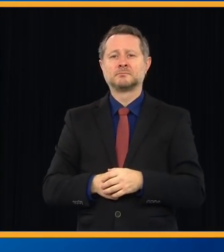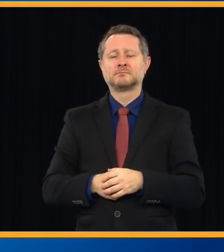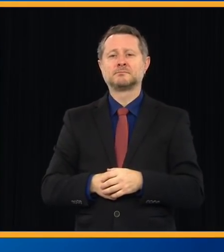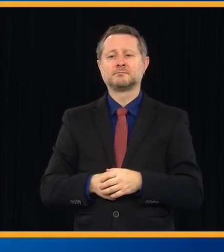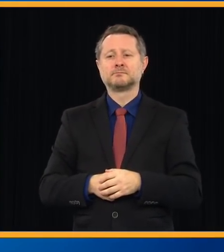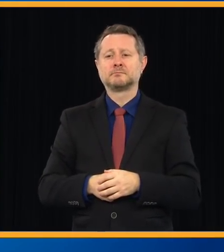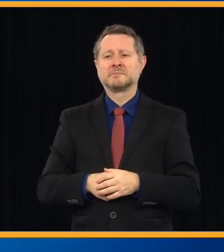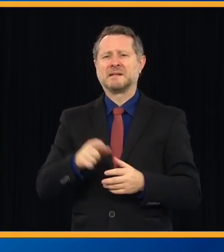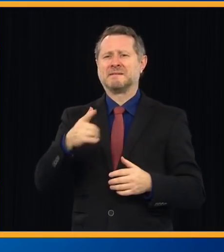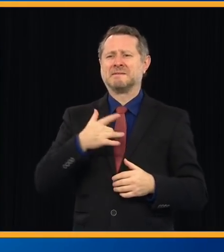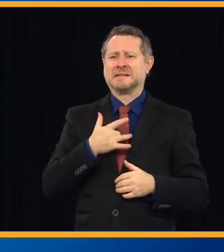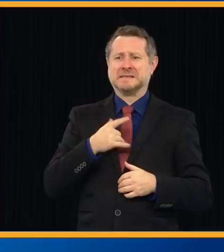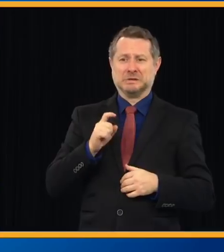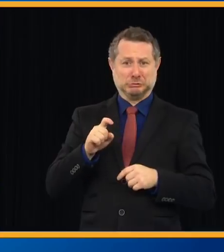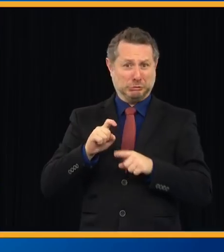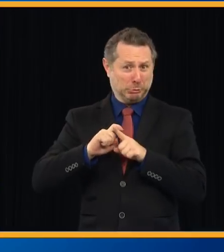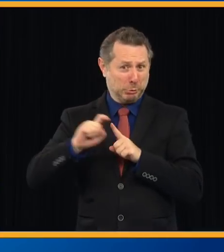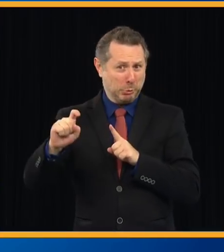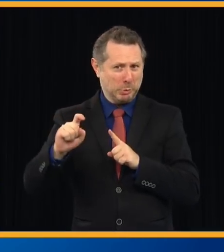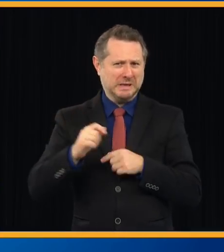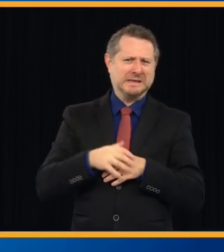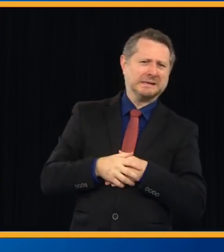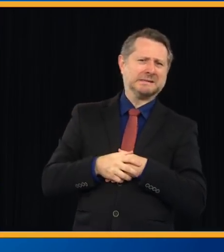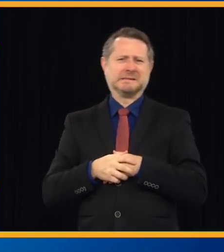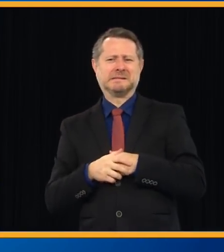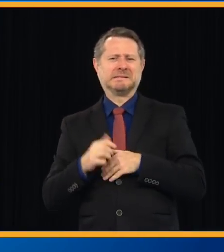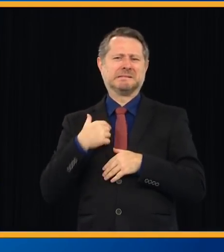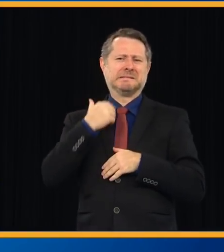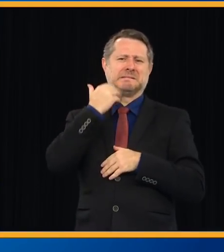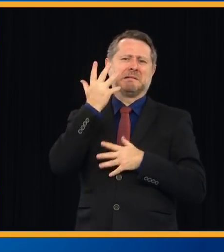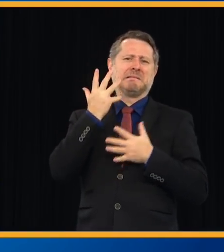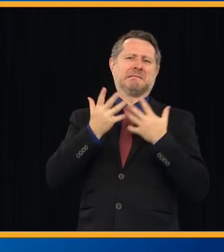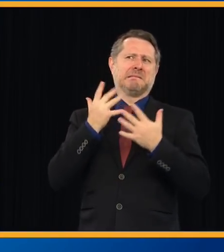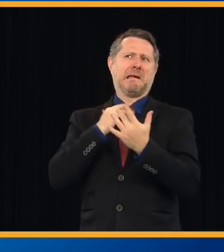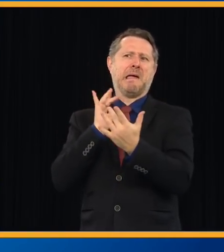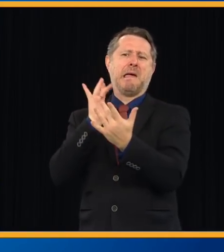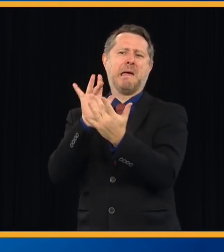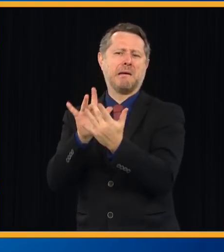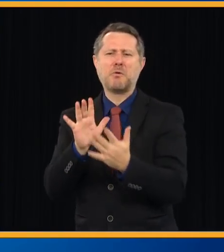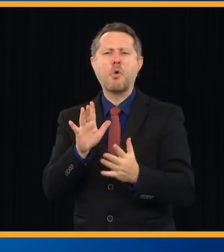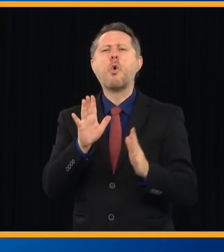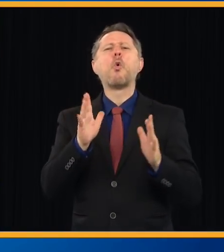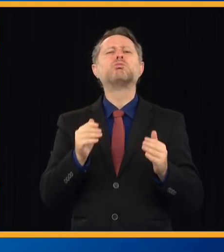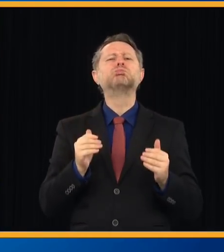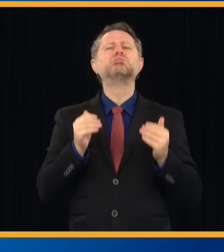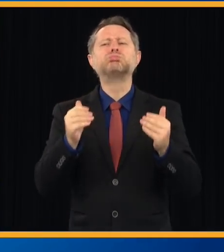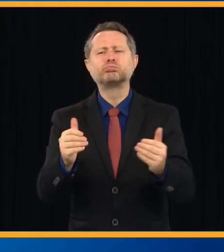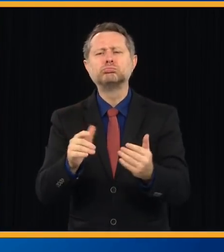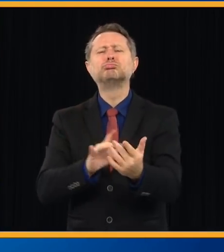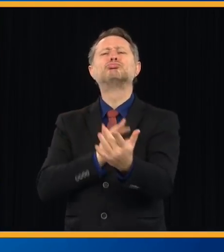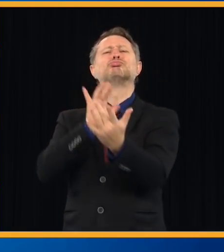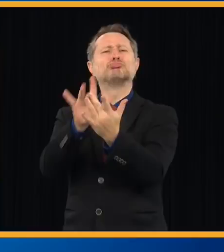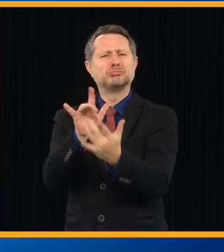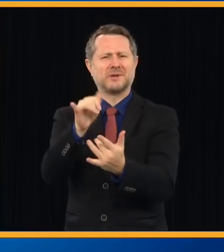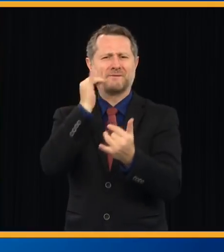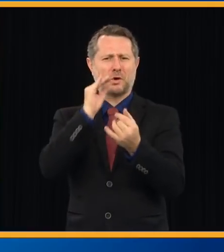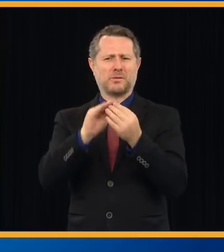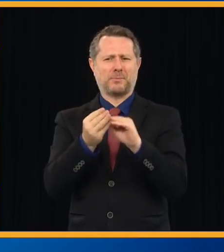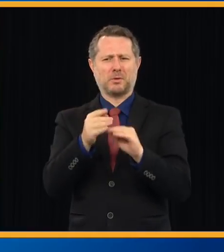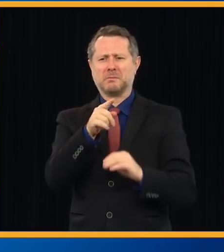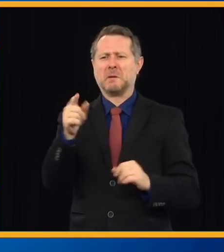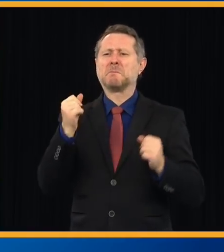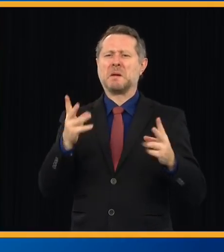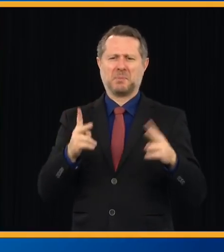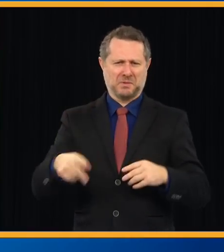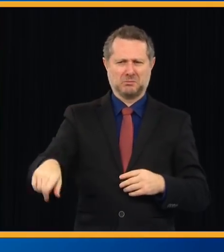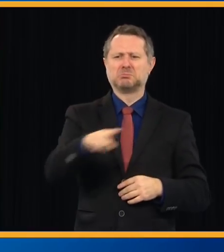shy in any way or have any second thoughts about calling for help. It is a pervasive problem,